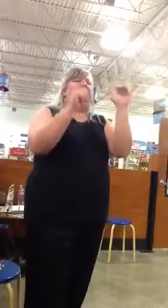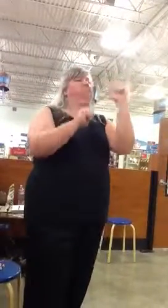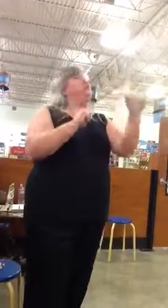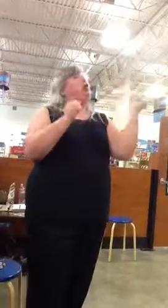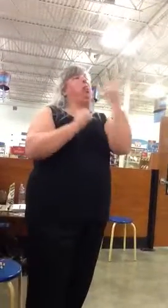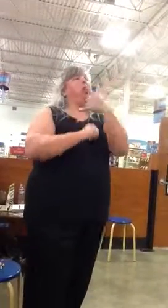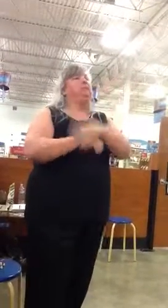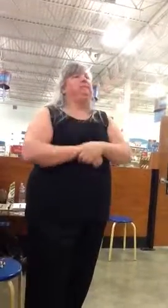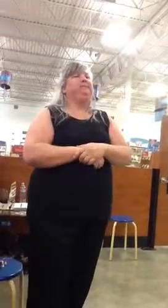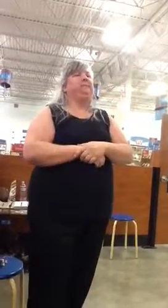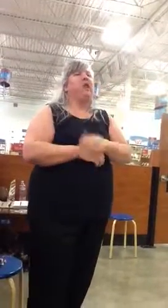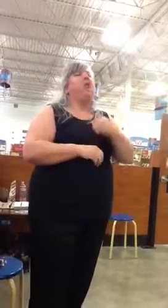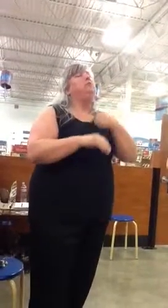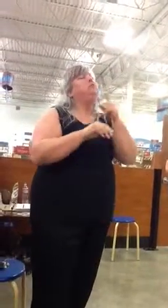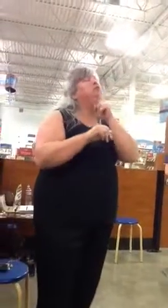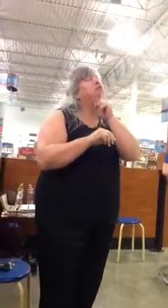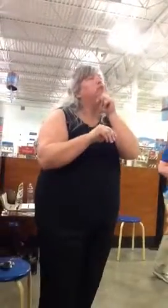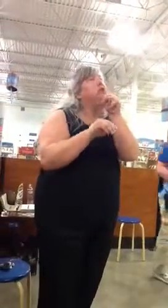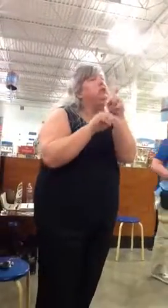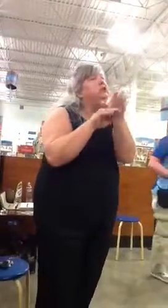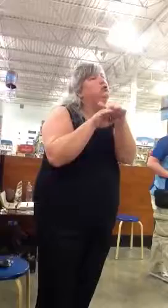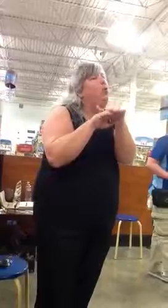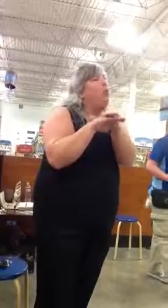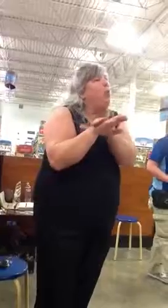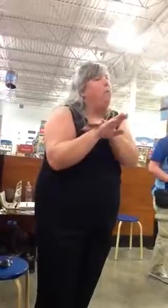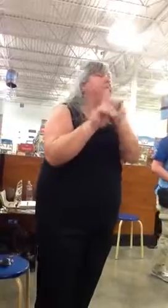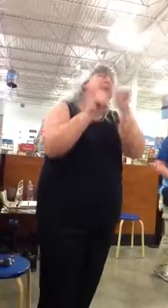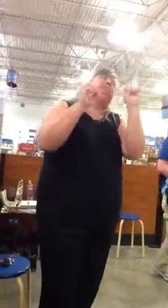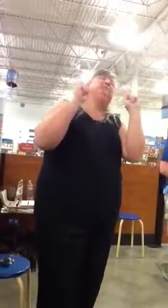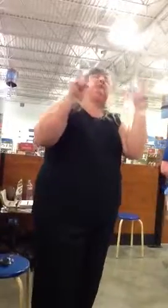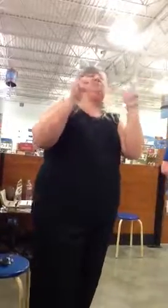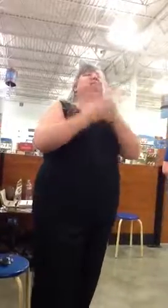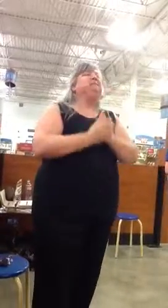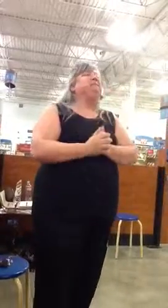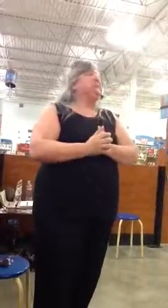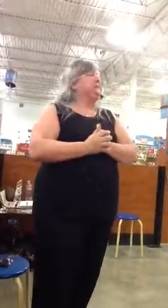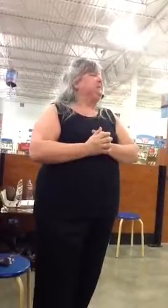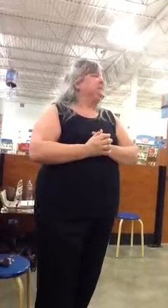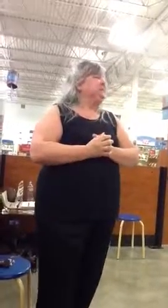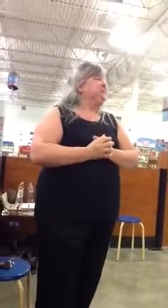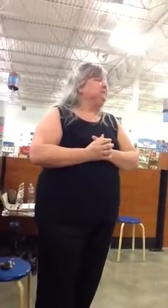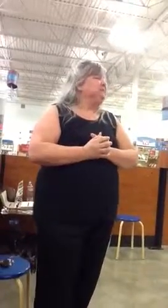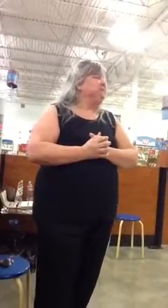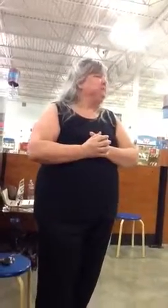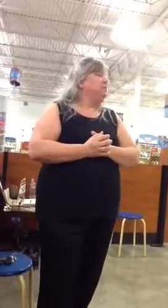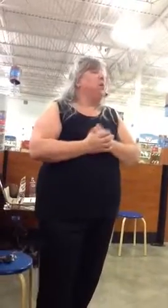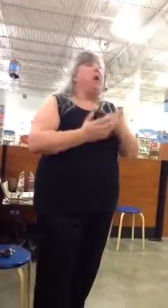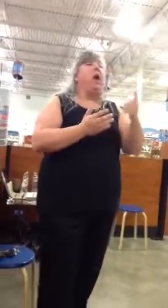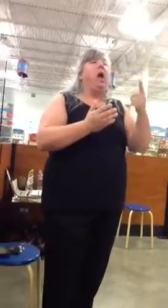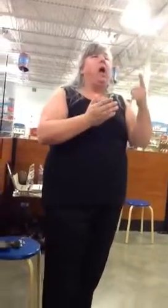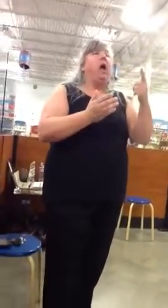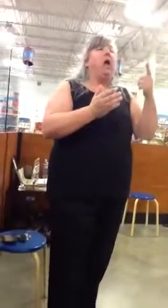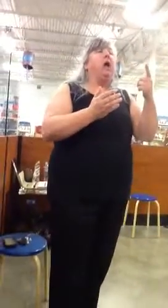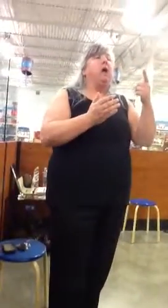And I'm very slow. Okay, so now I gave you guys that little booklet,